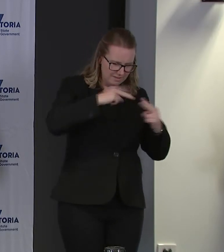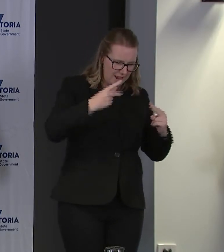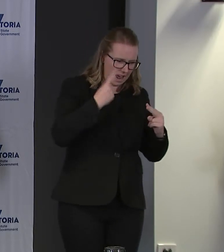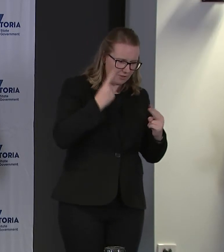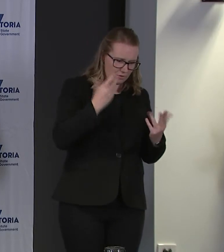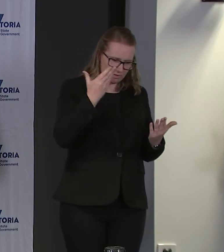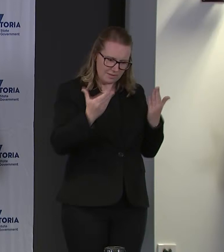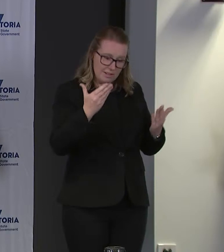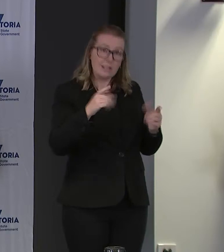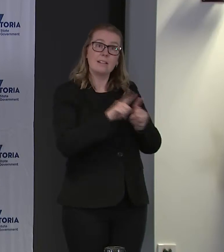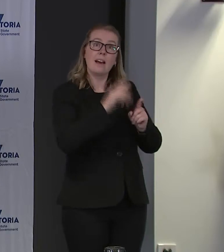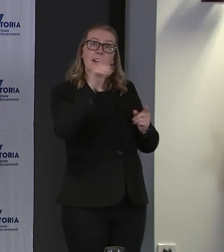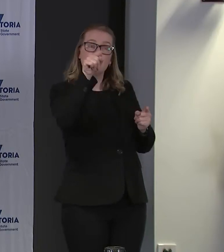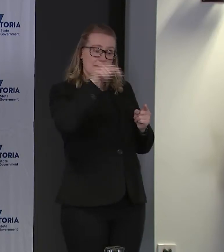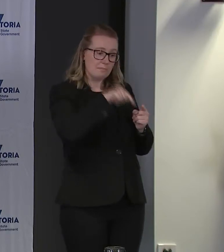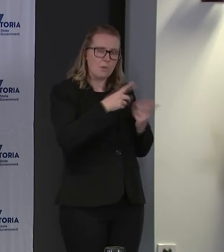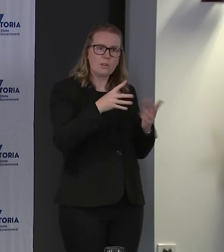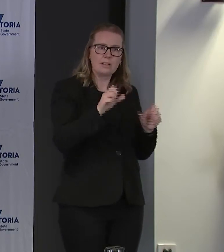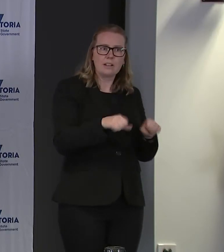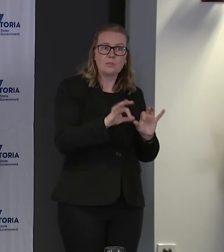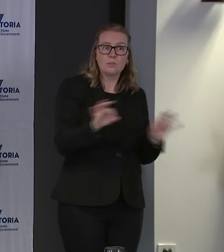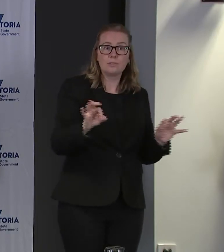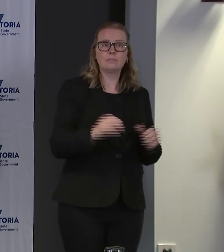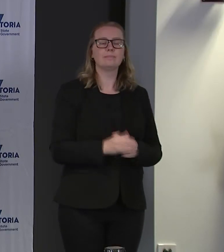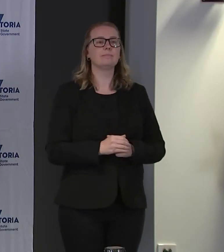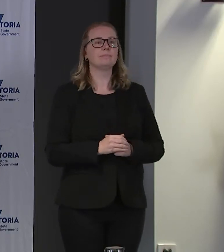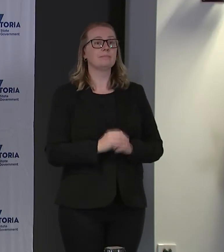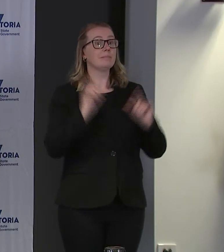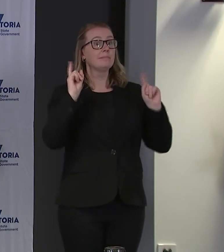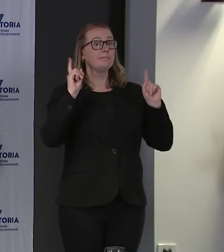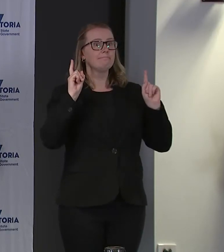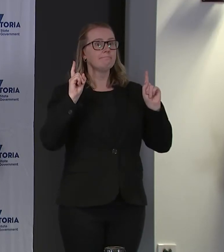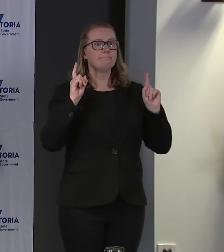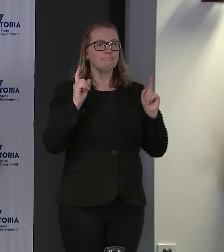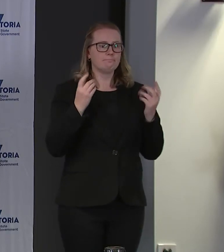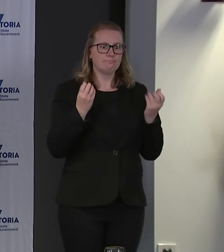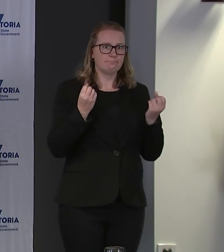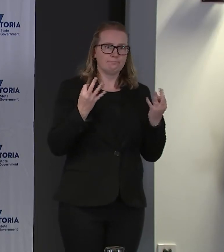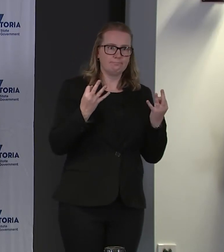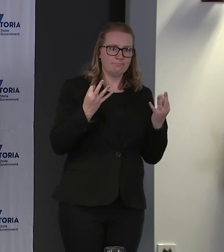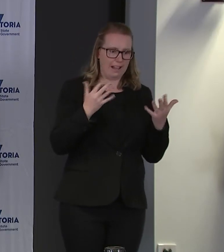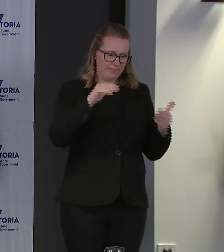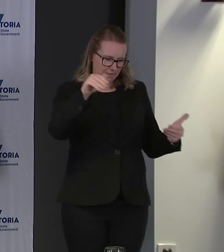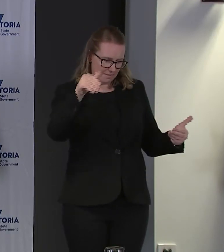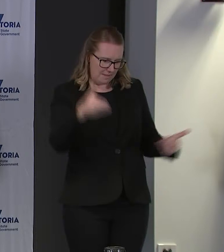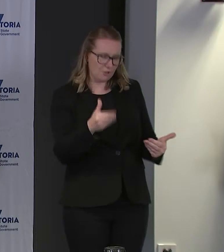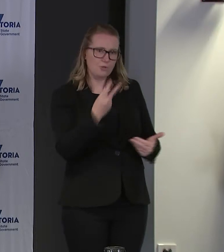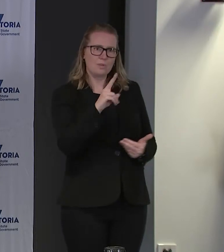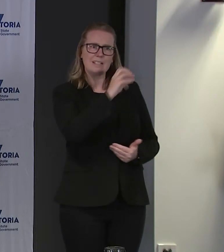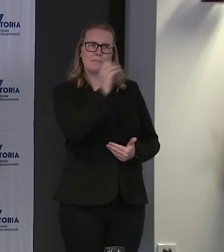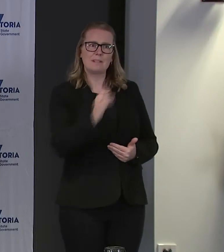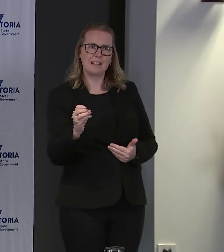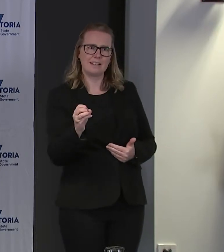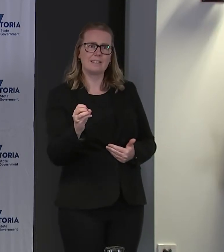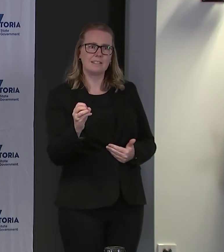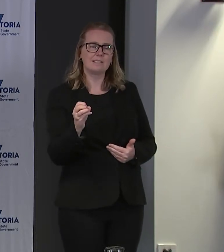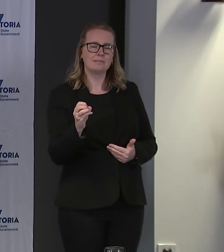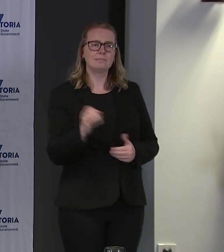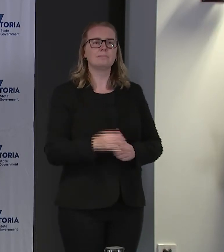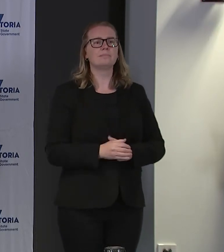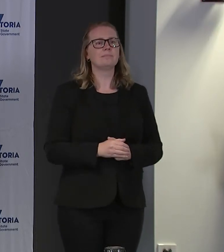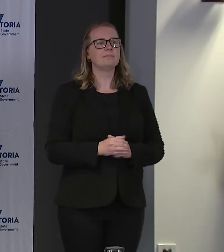match. At the moment, we don't have a match. So the 20% chance that we don't have a match. So therefore, how could have